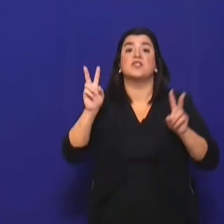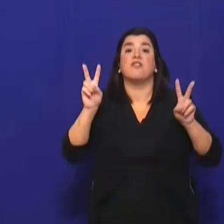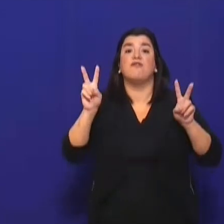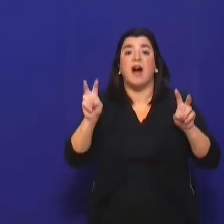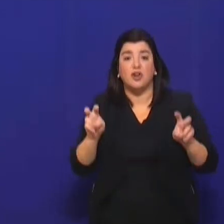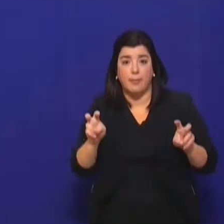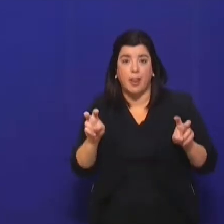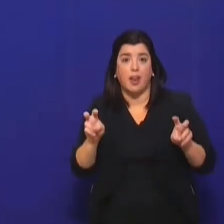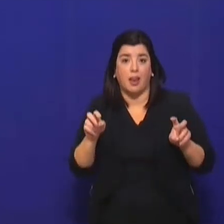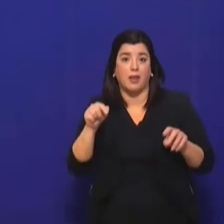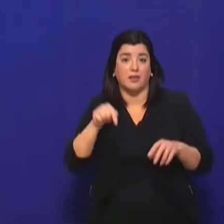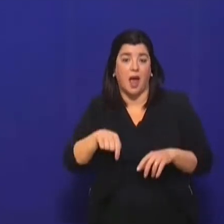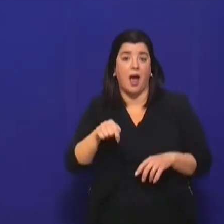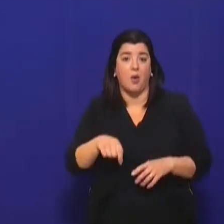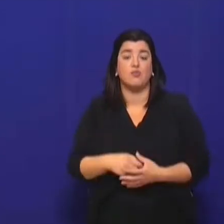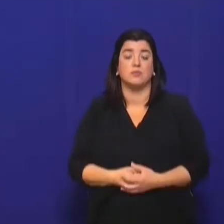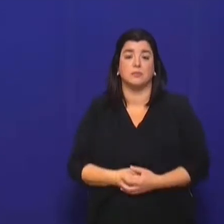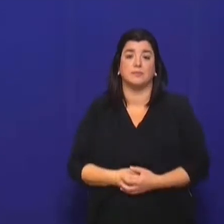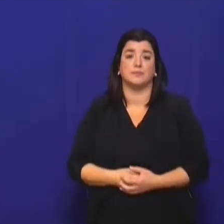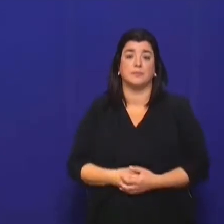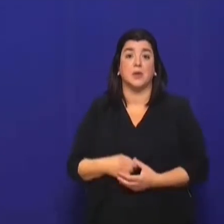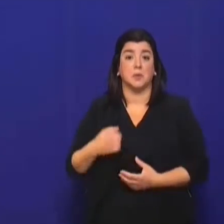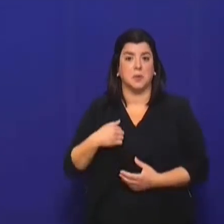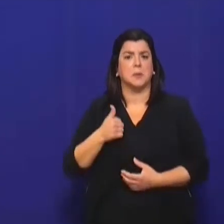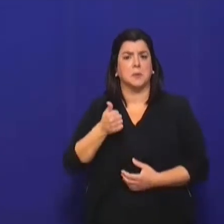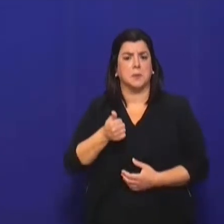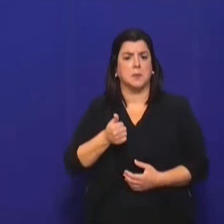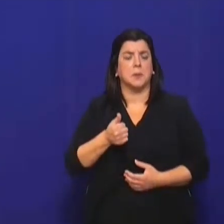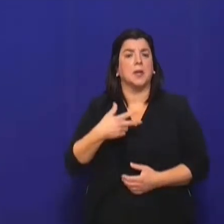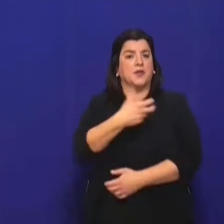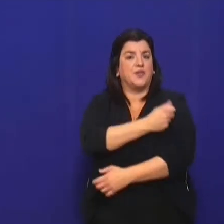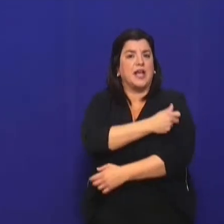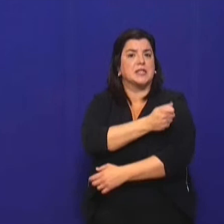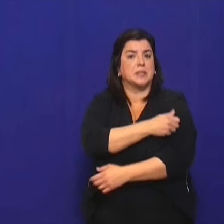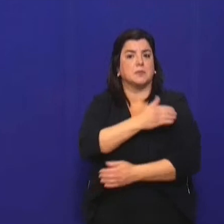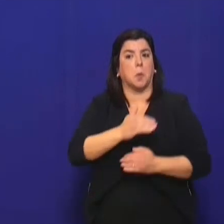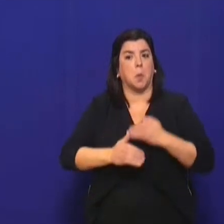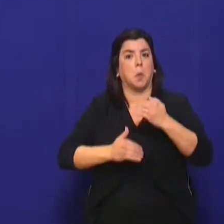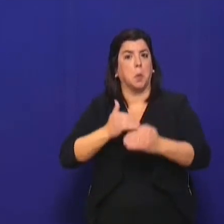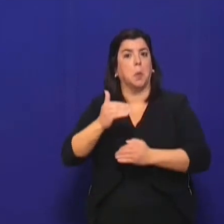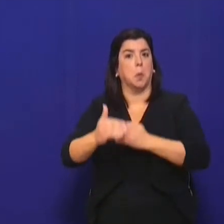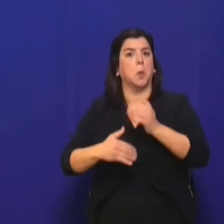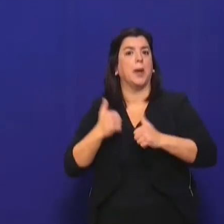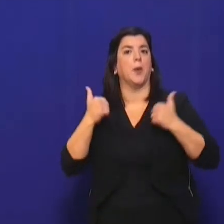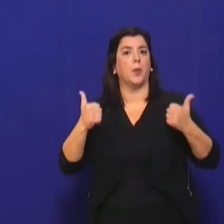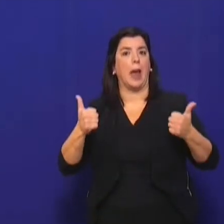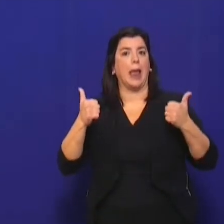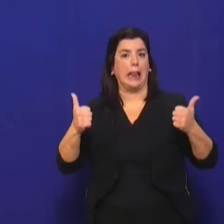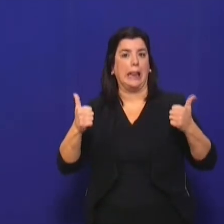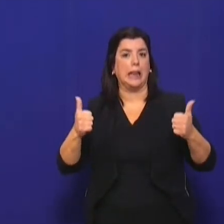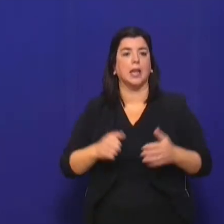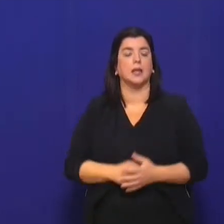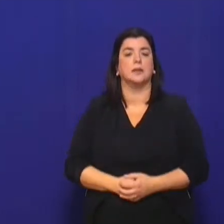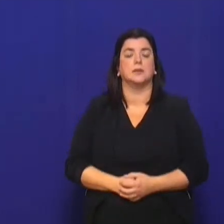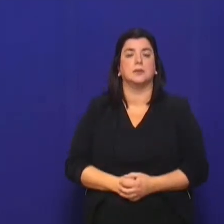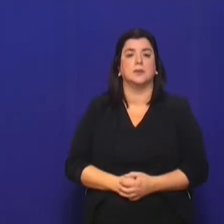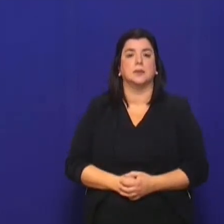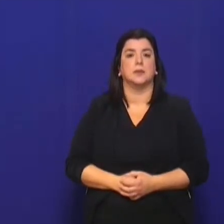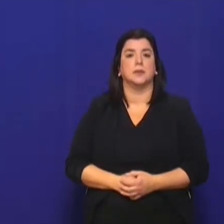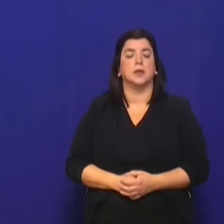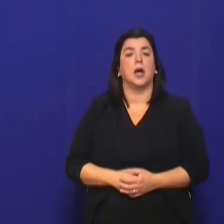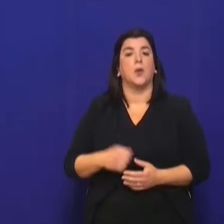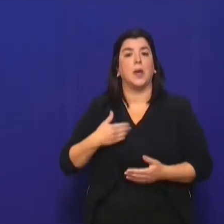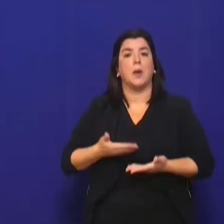present time. We are progressing well with the uptake of the vaccine, and in fact, we